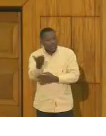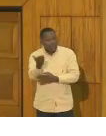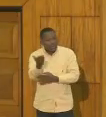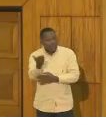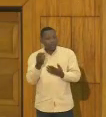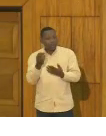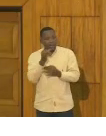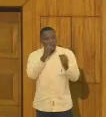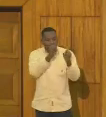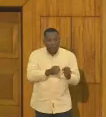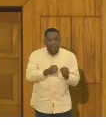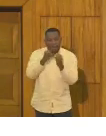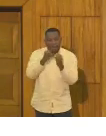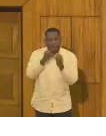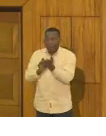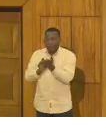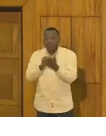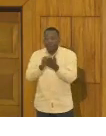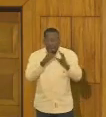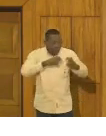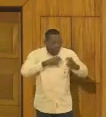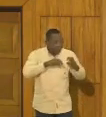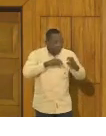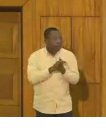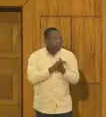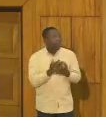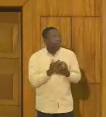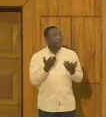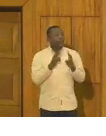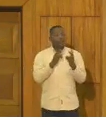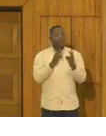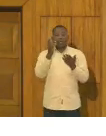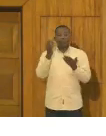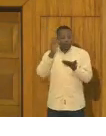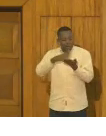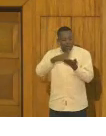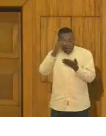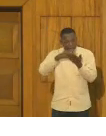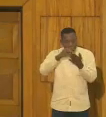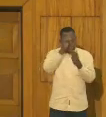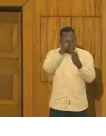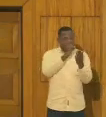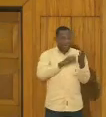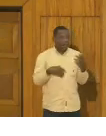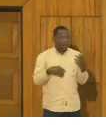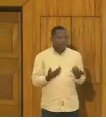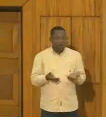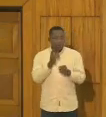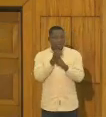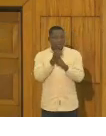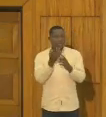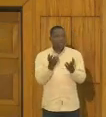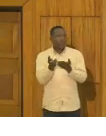individual vaccines that were examined. In the study design, we only recruited or included studies that